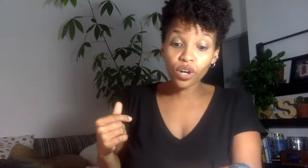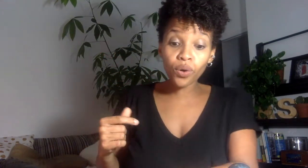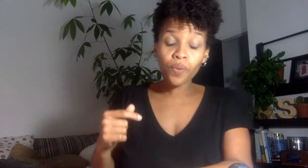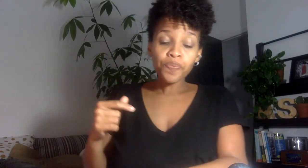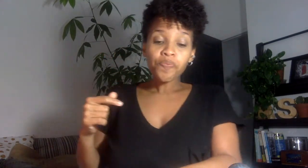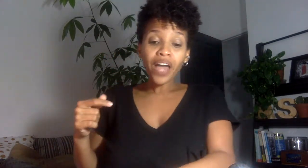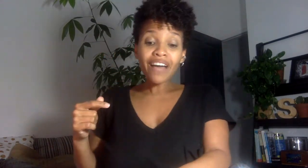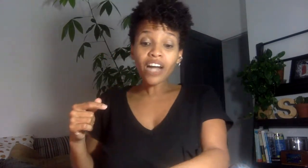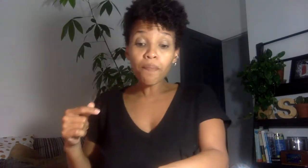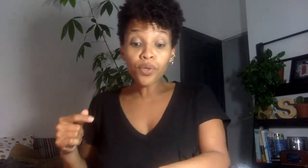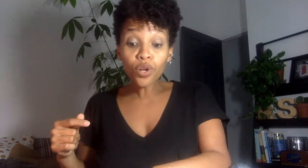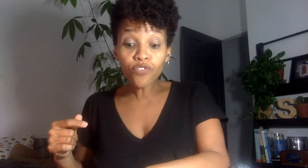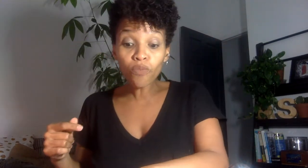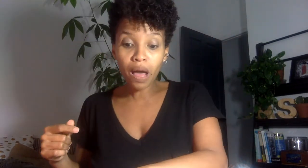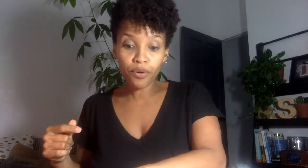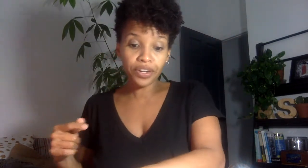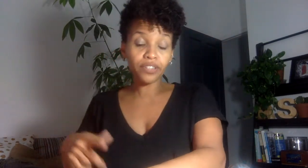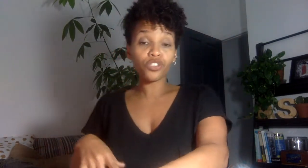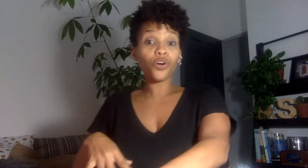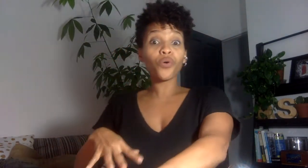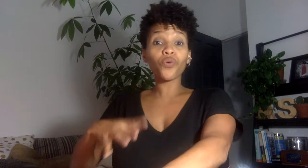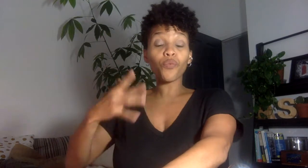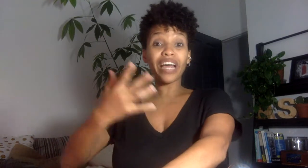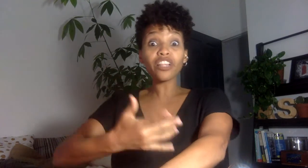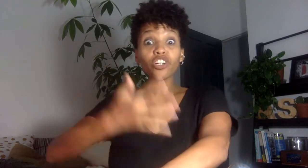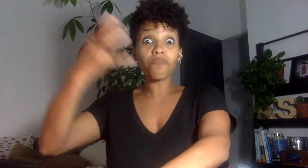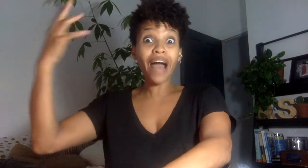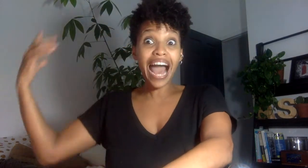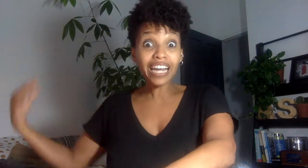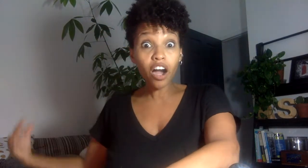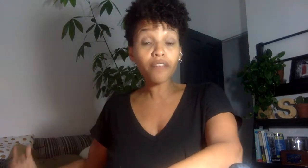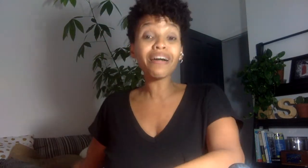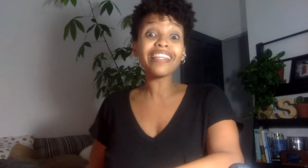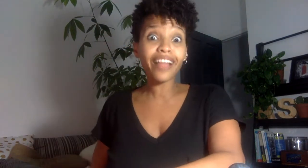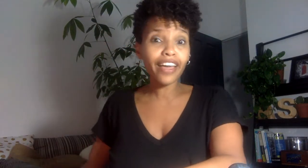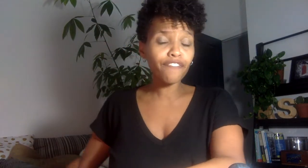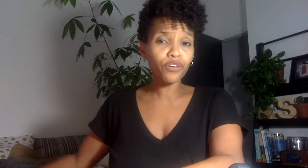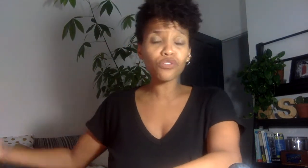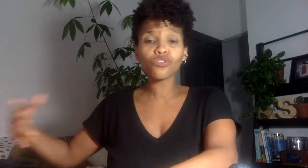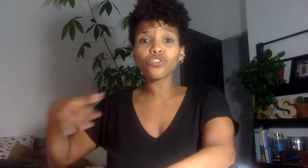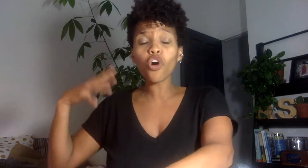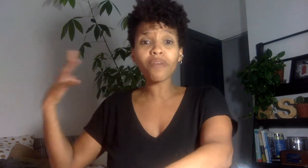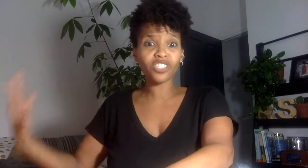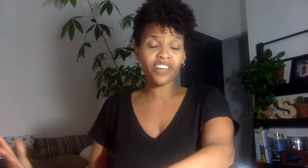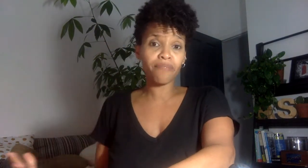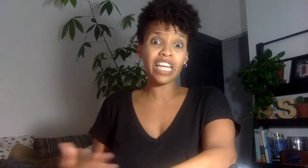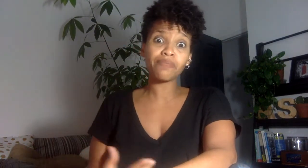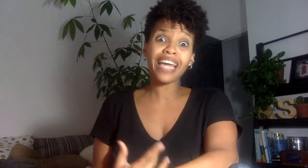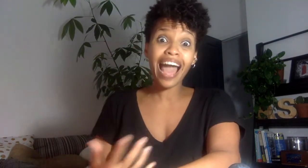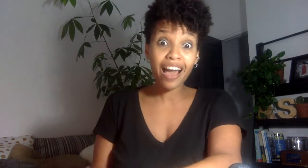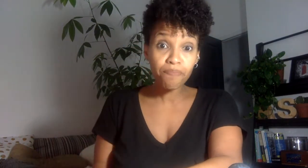so I've got beautiful memories. So when I look back on my life, there's so much there that makes me